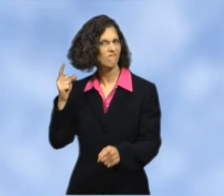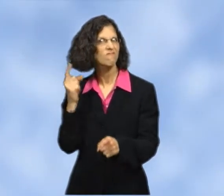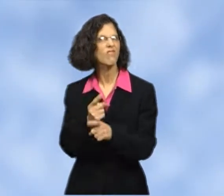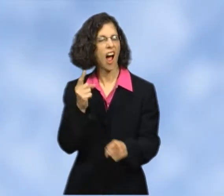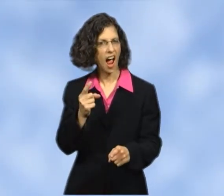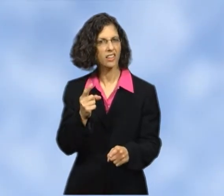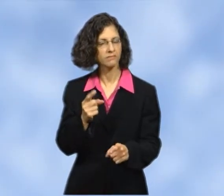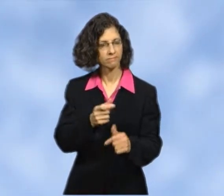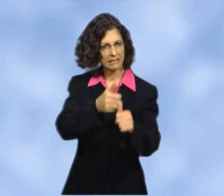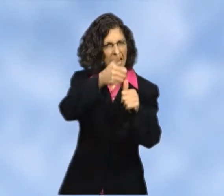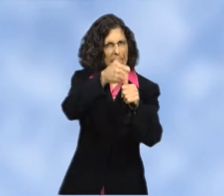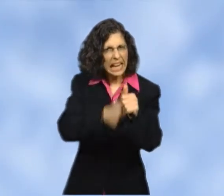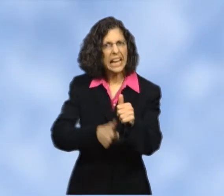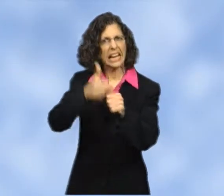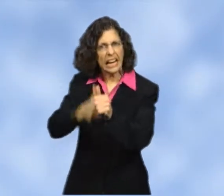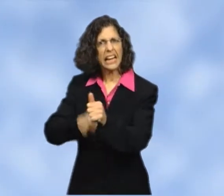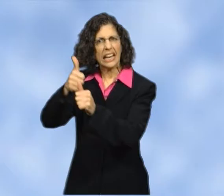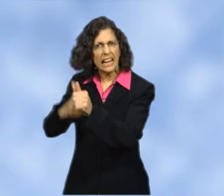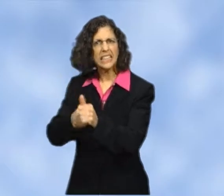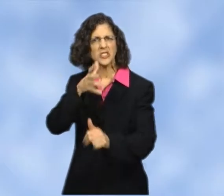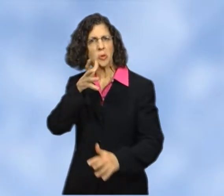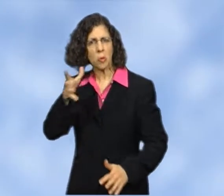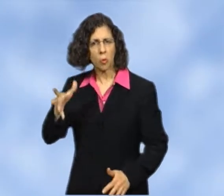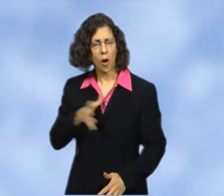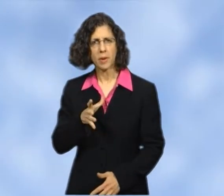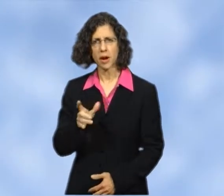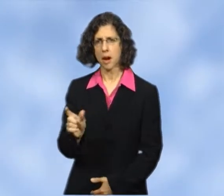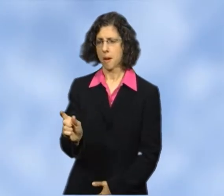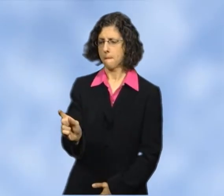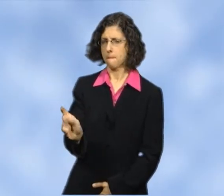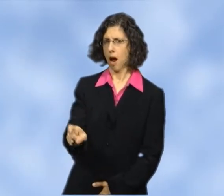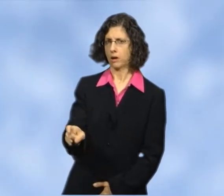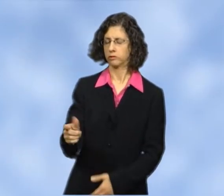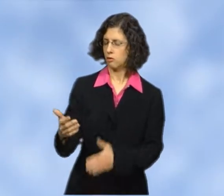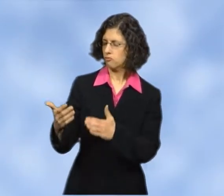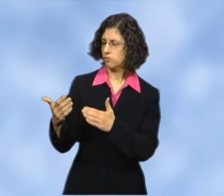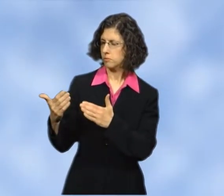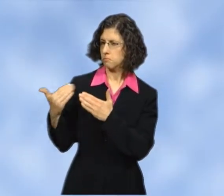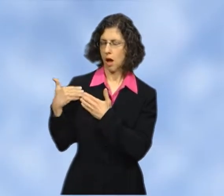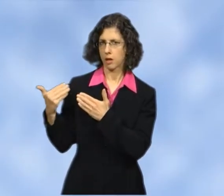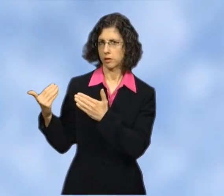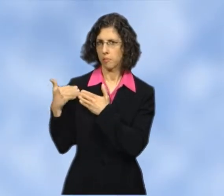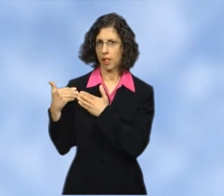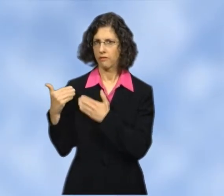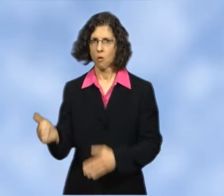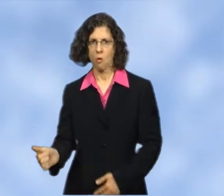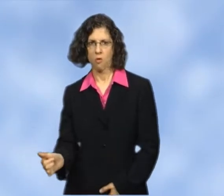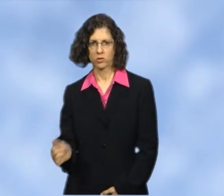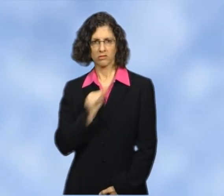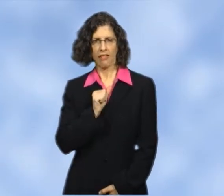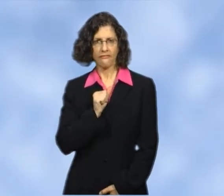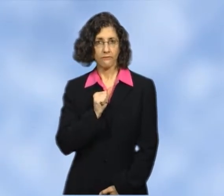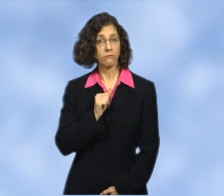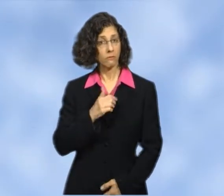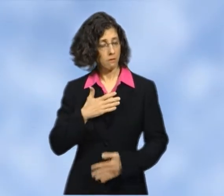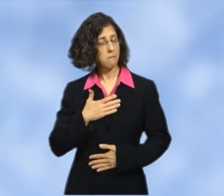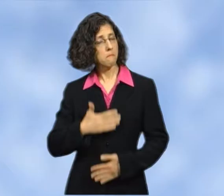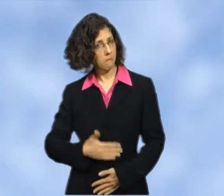That's right. Each woman needs to take responsibility for her own